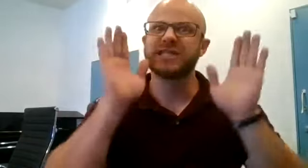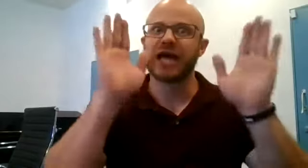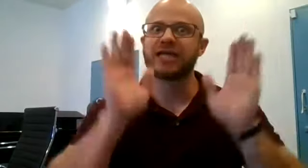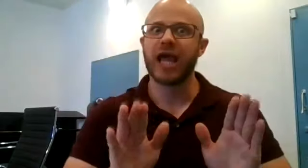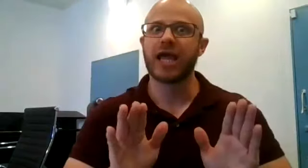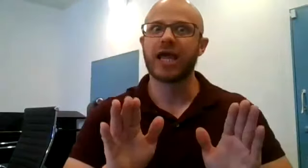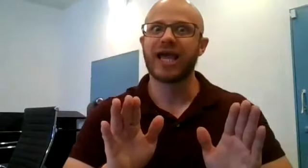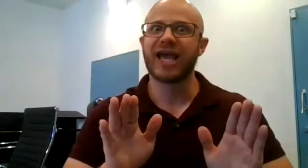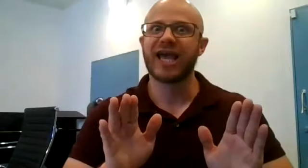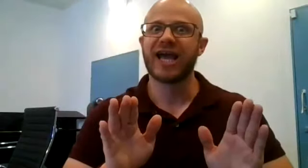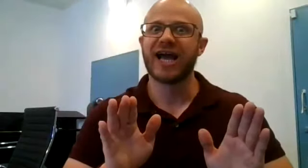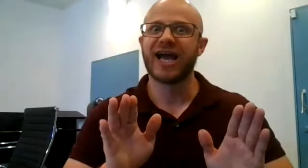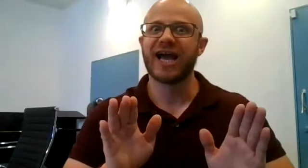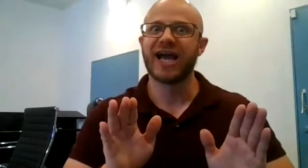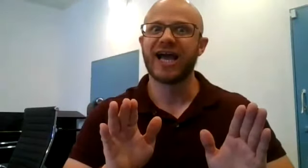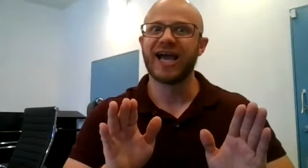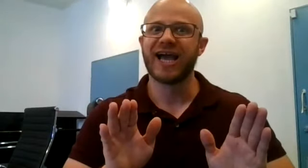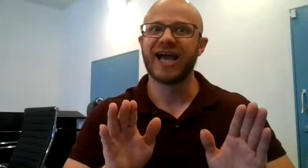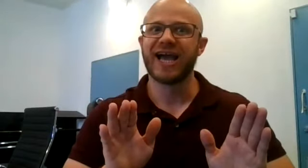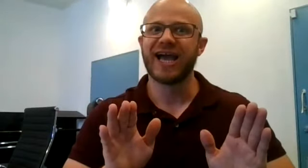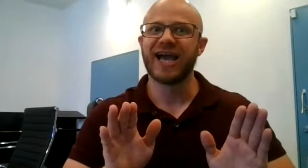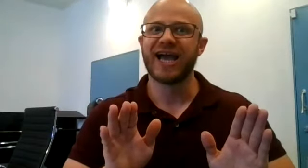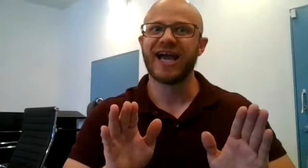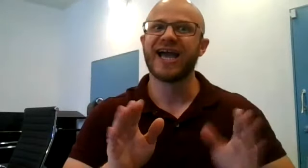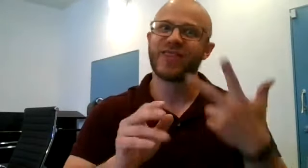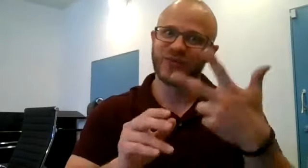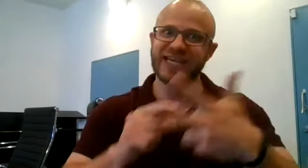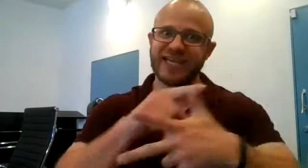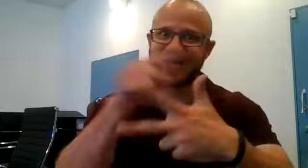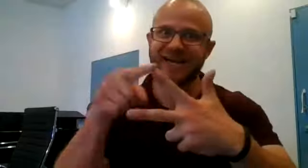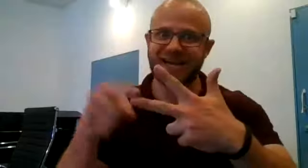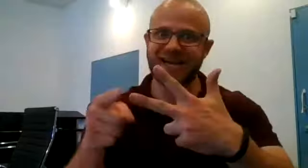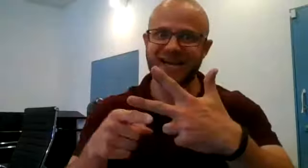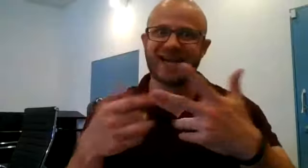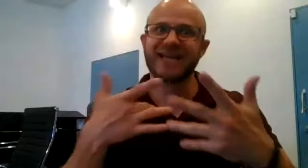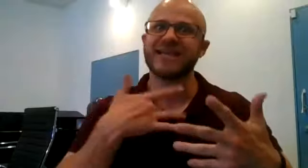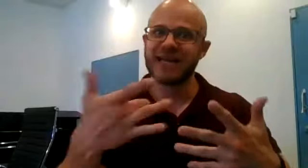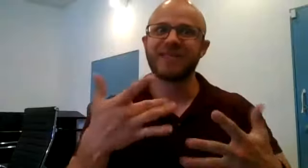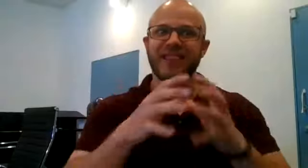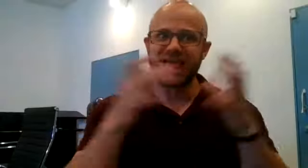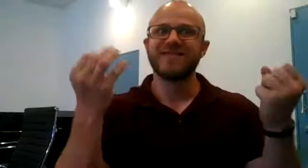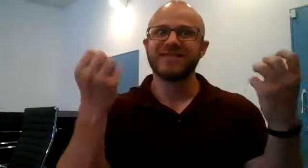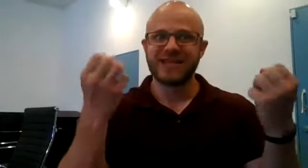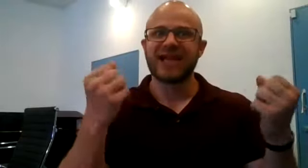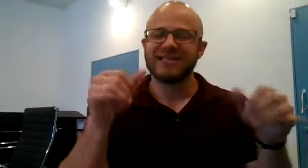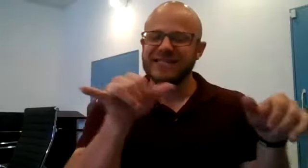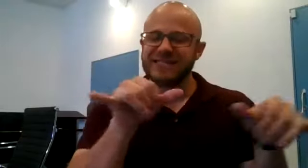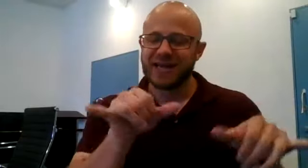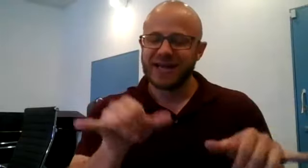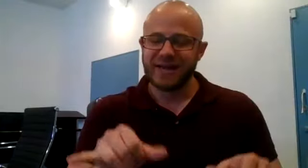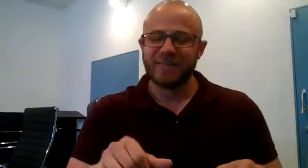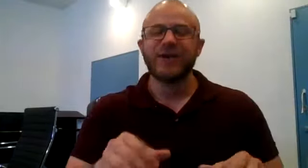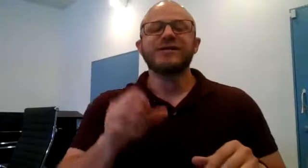And also, it's Sunday, remember? There are many signs, a lot of words for